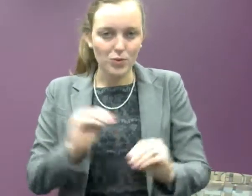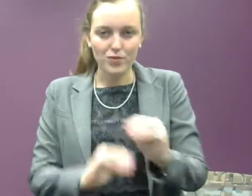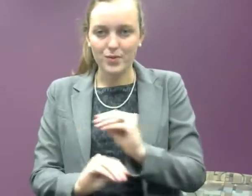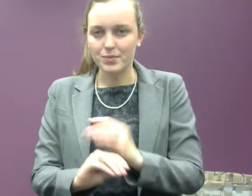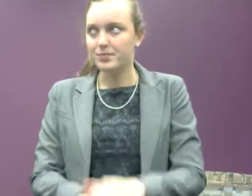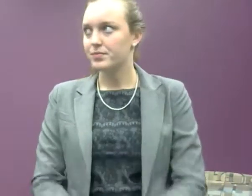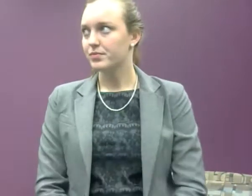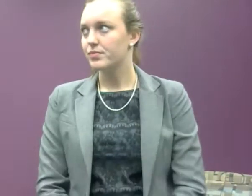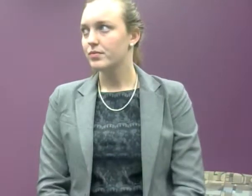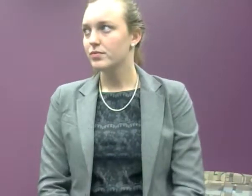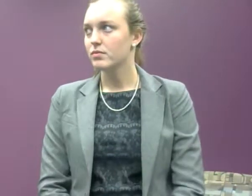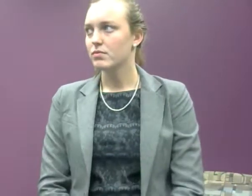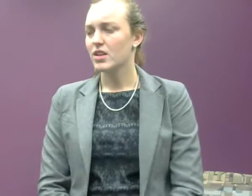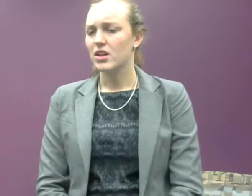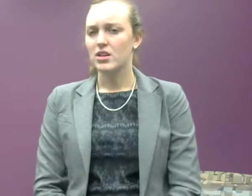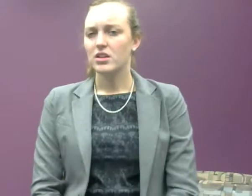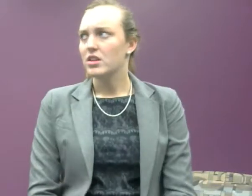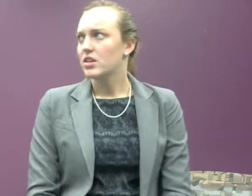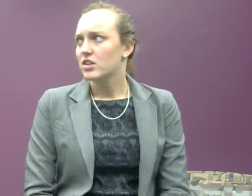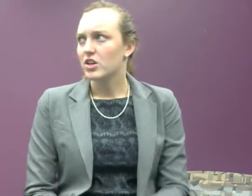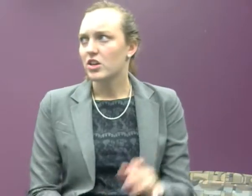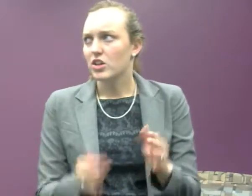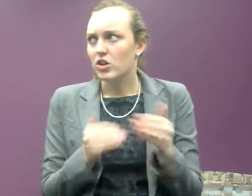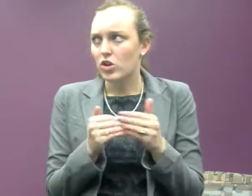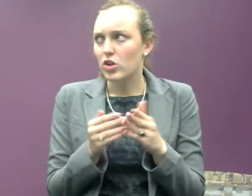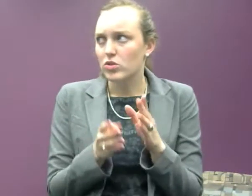Okay, would you say they're closer together like this, or when they're tumbling?